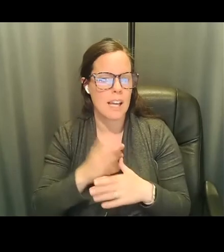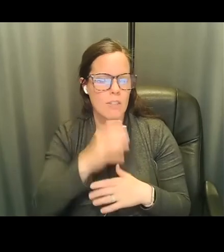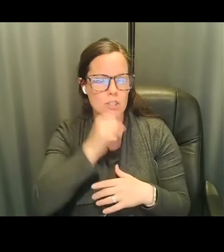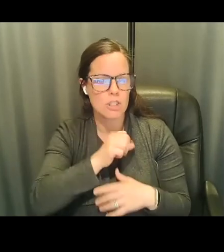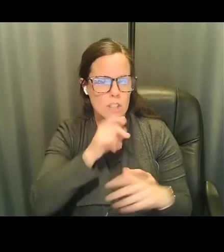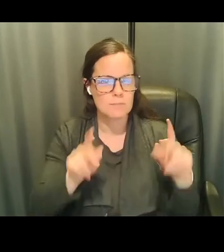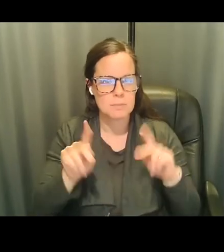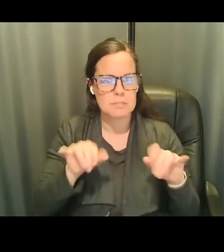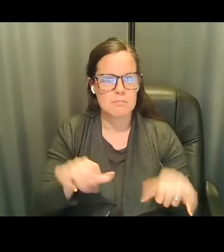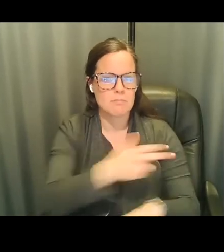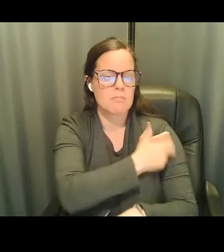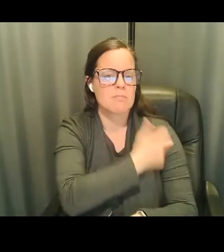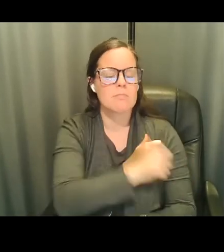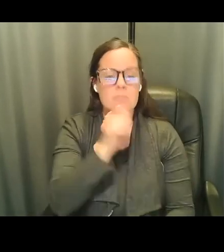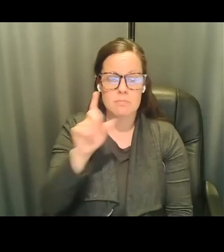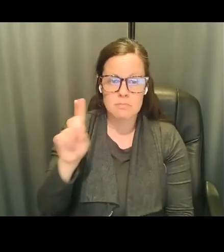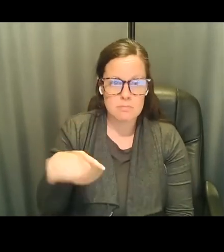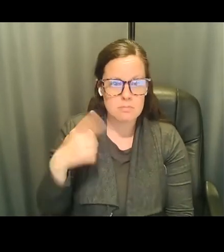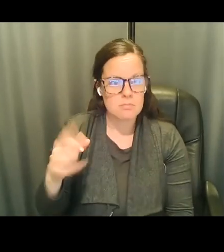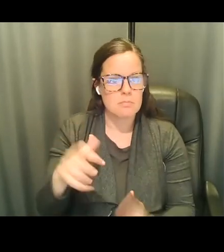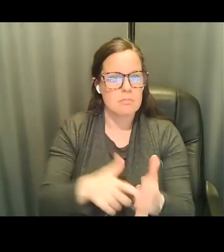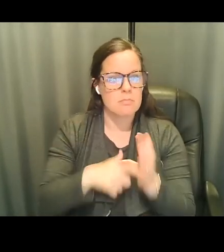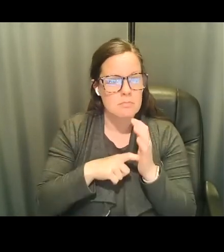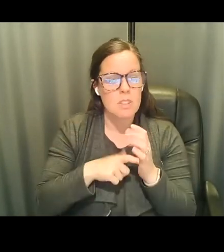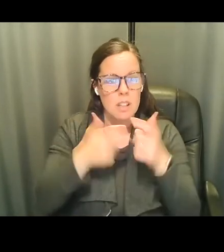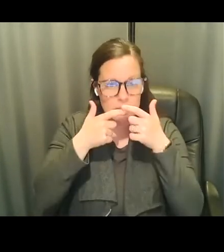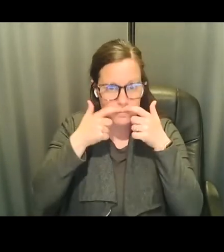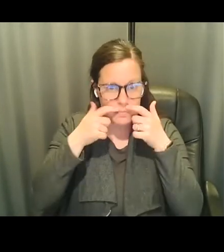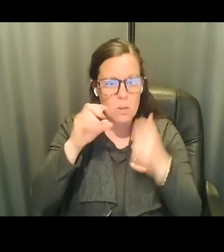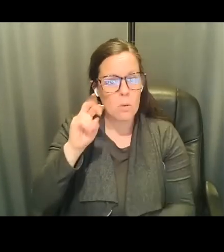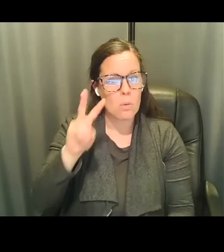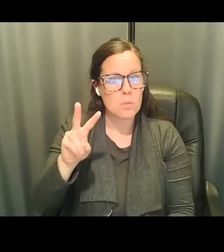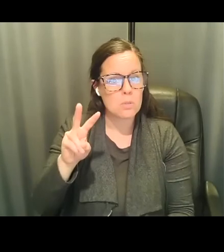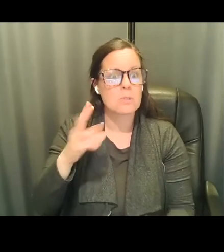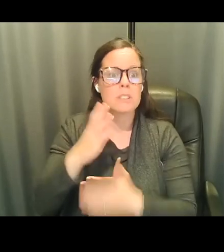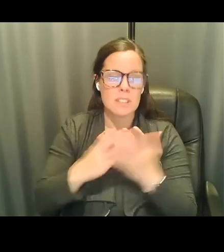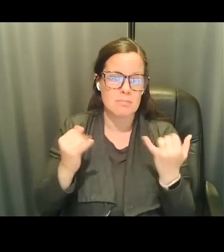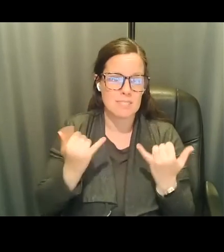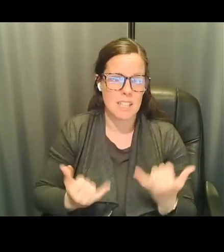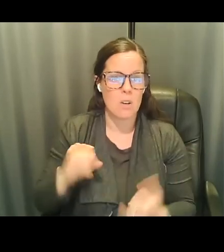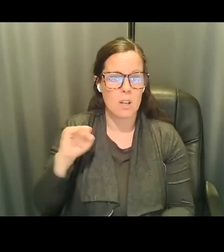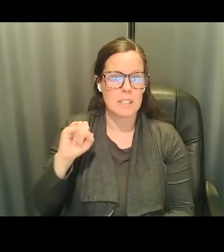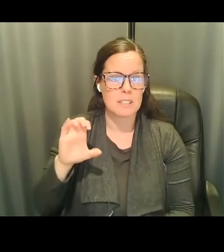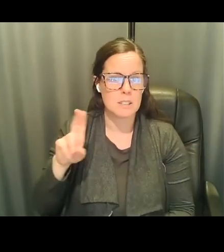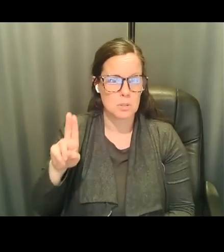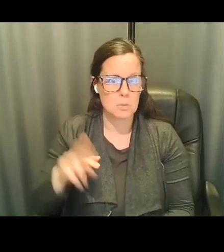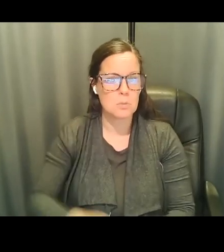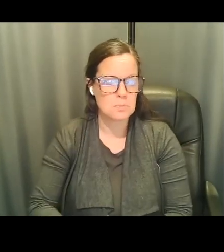hospitalized. And it's not just that they're requiring oxygen, some of them are also in our intensive care units.